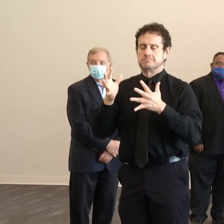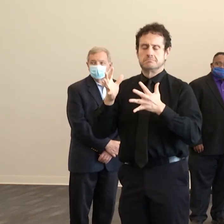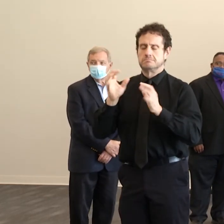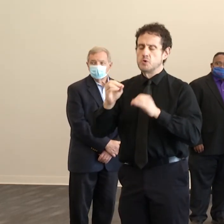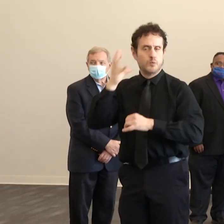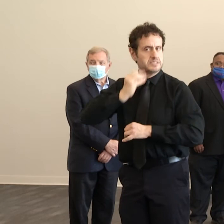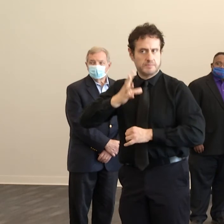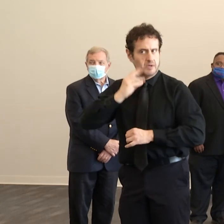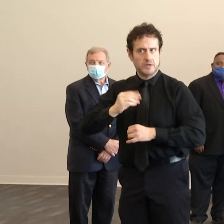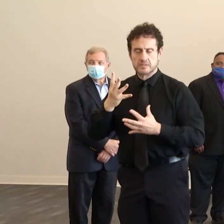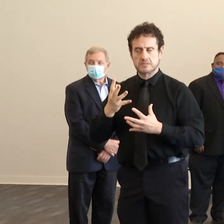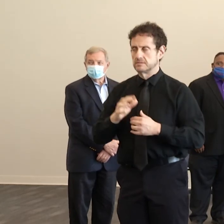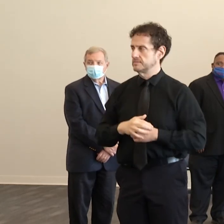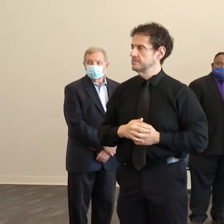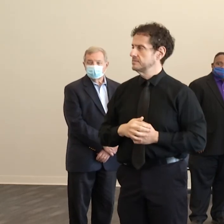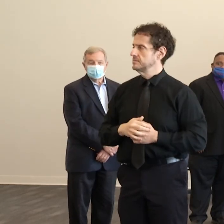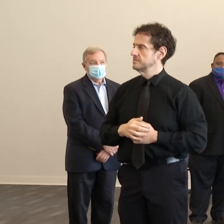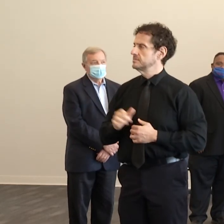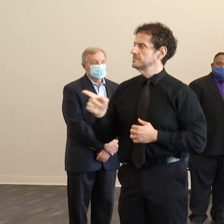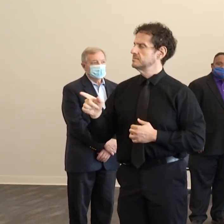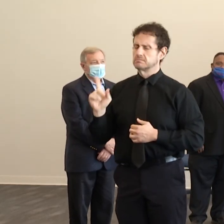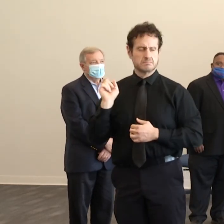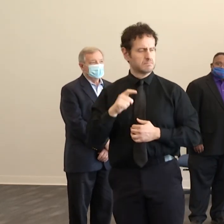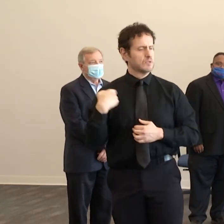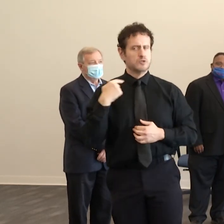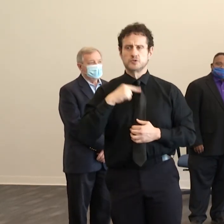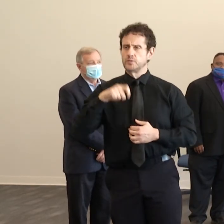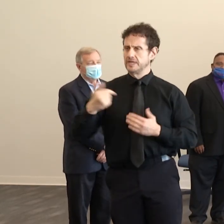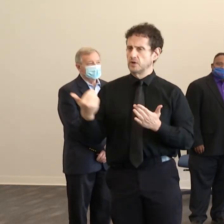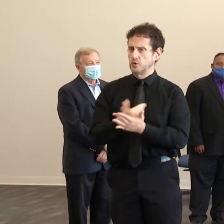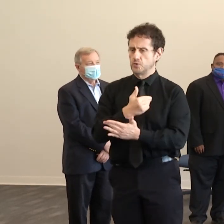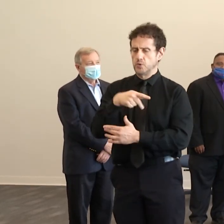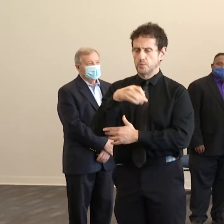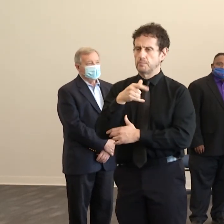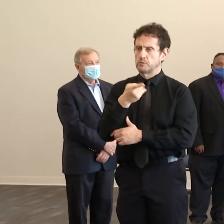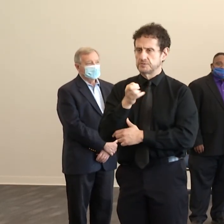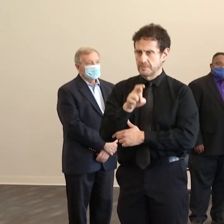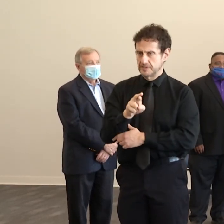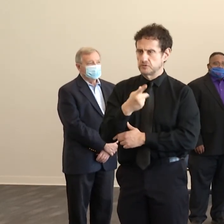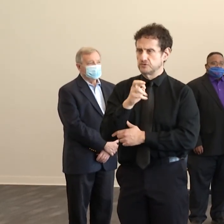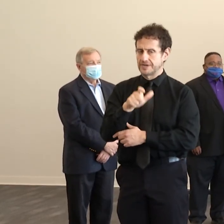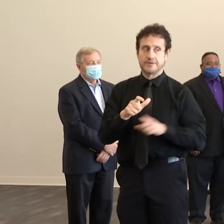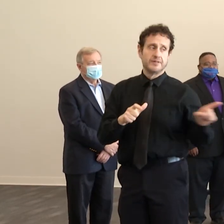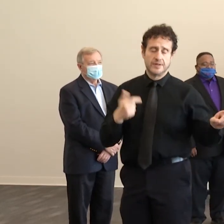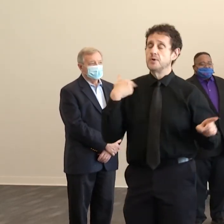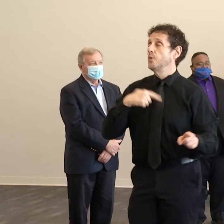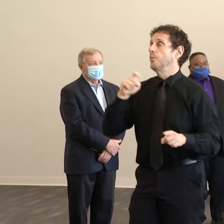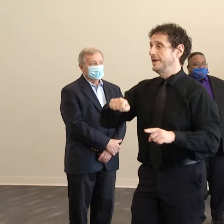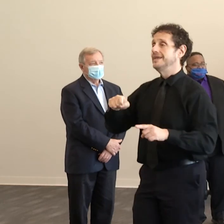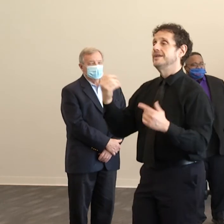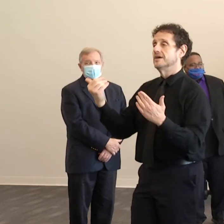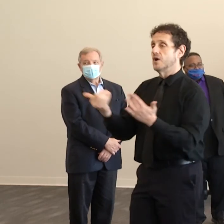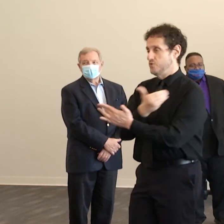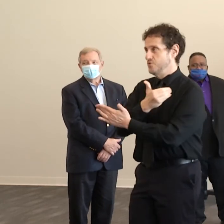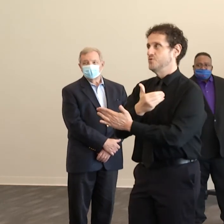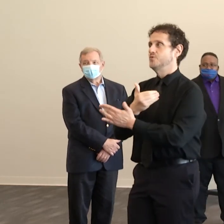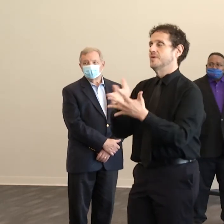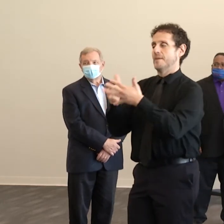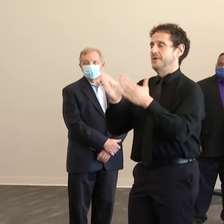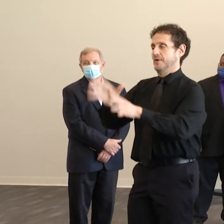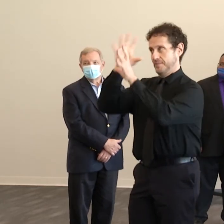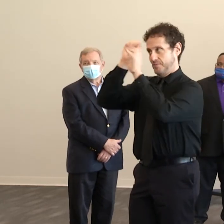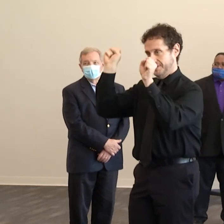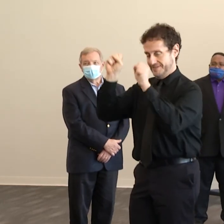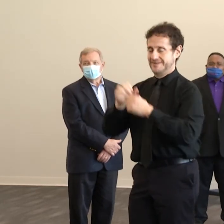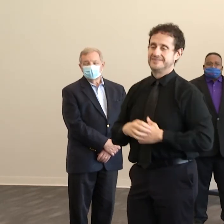Sure. Do we need a new Postmaster General? We need a new president. Go ahead.